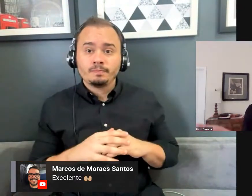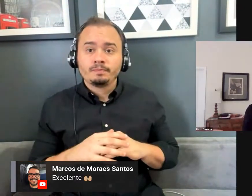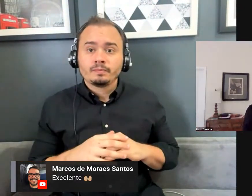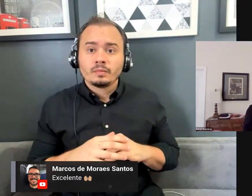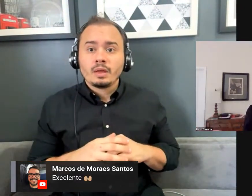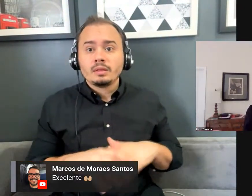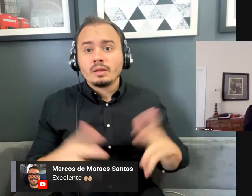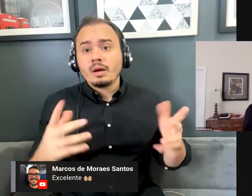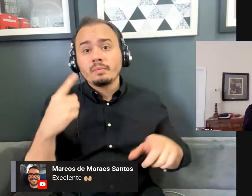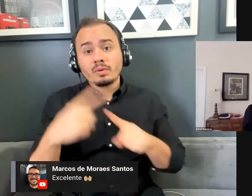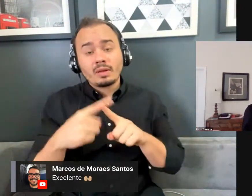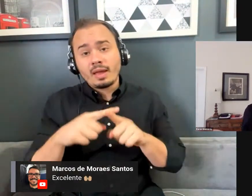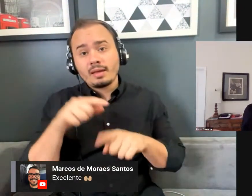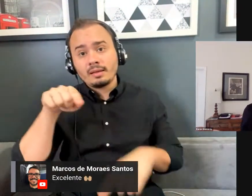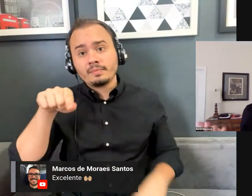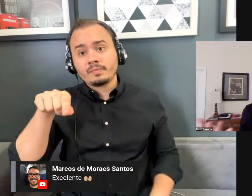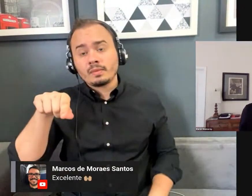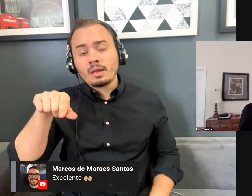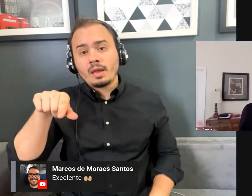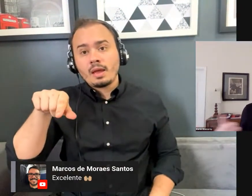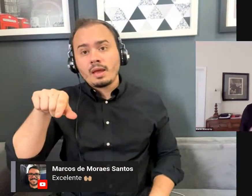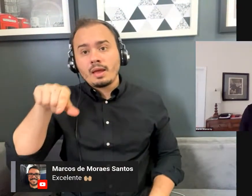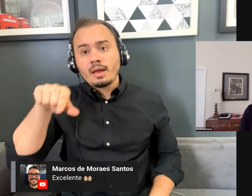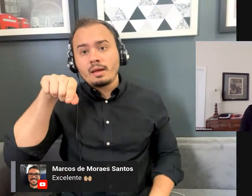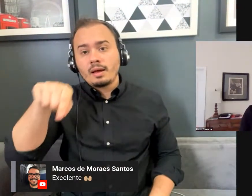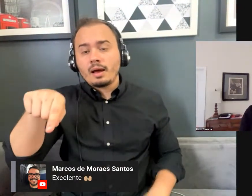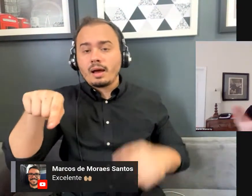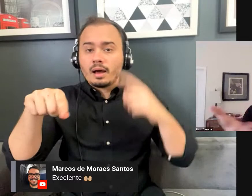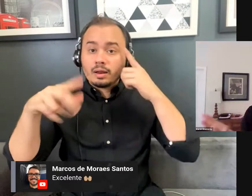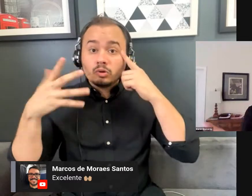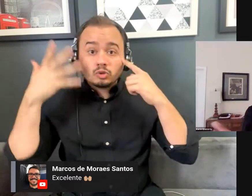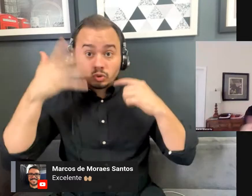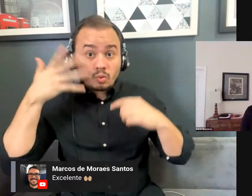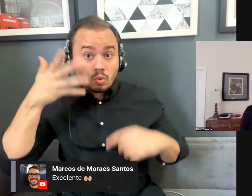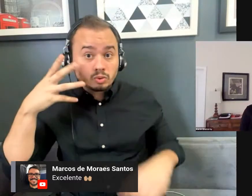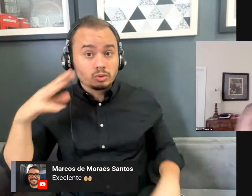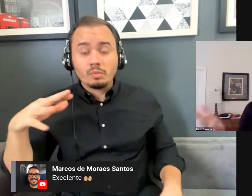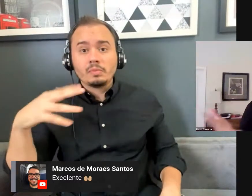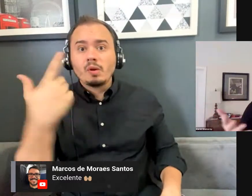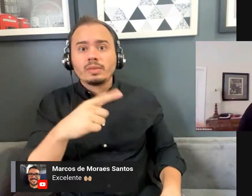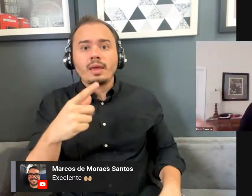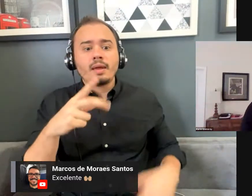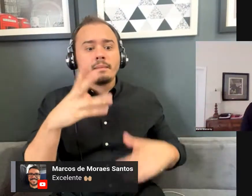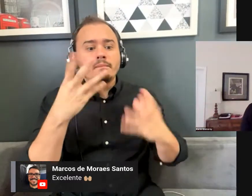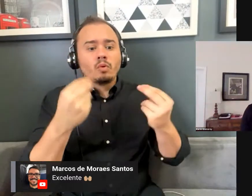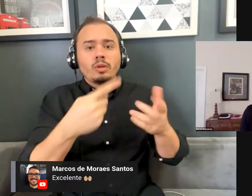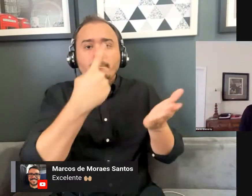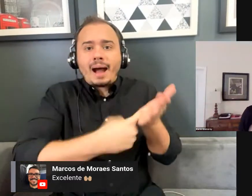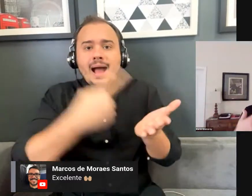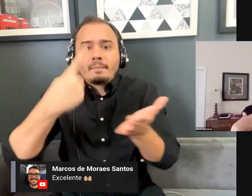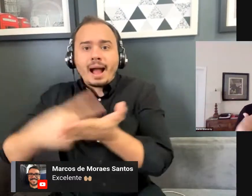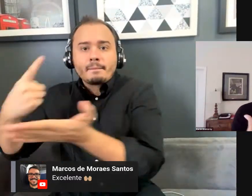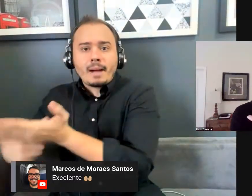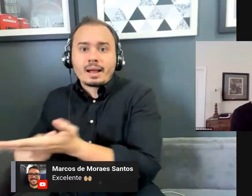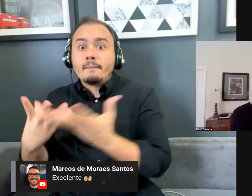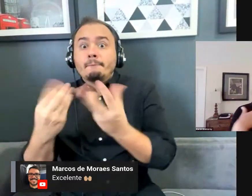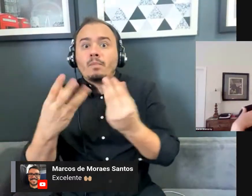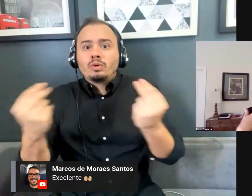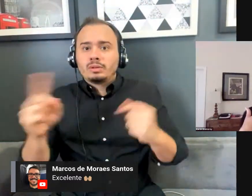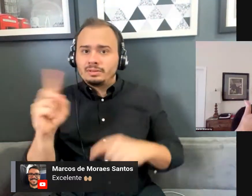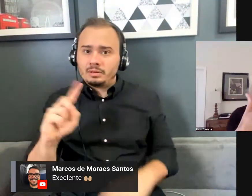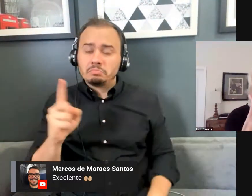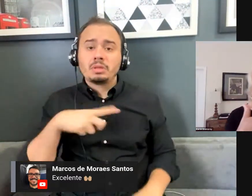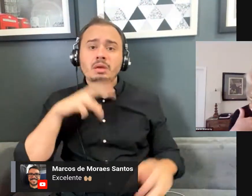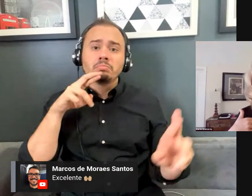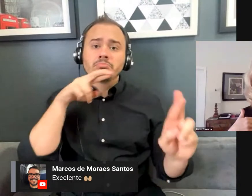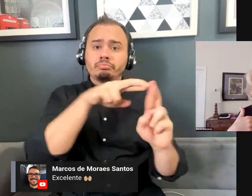many contrasts. So usually in discourse, you might maybe have 3, usually just 2, and plus you use a lot of